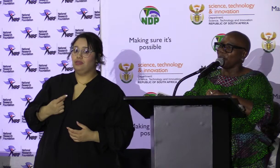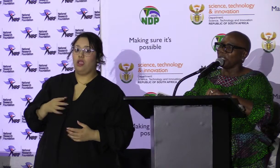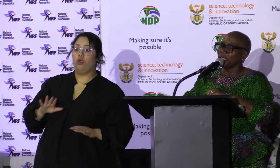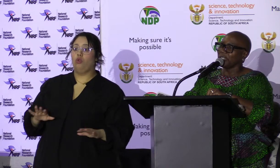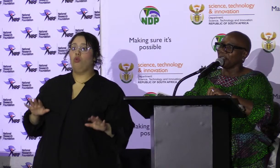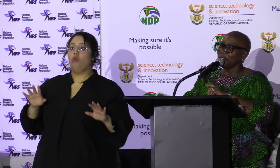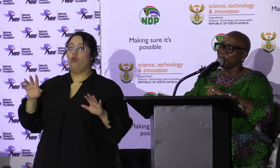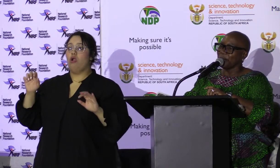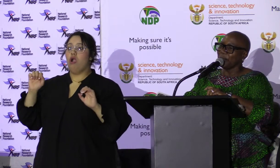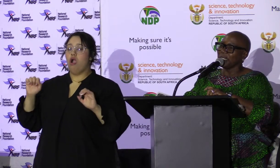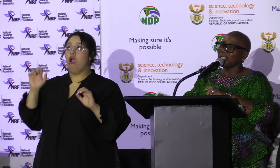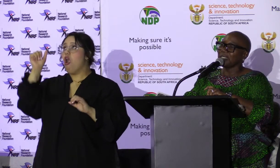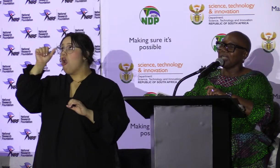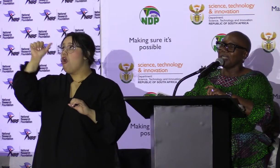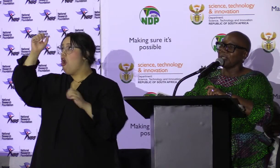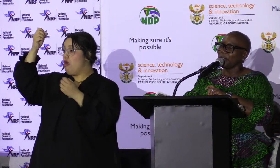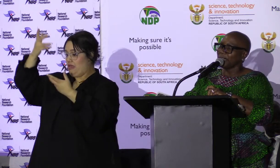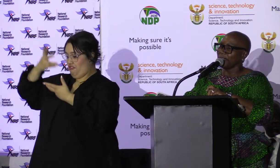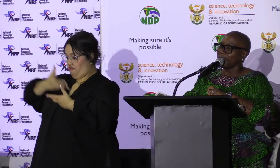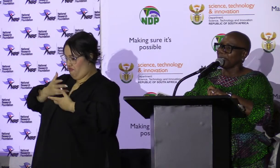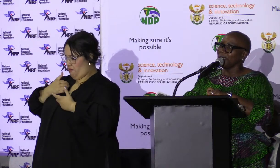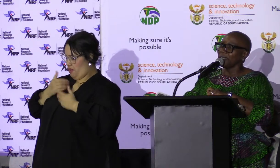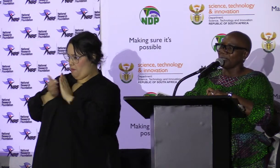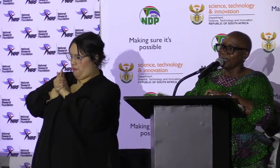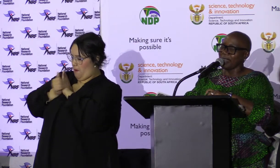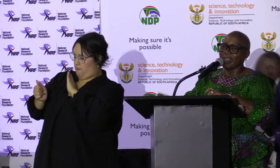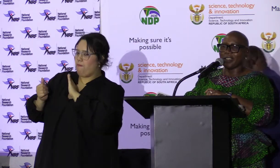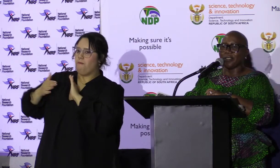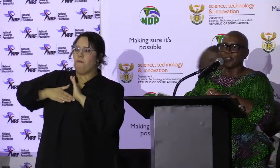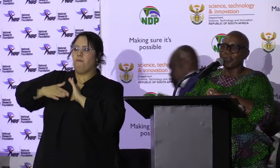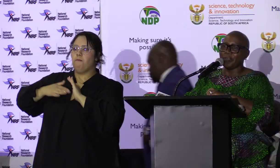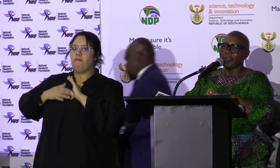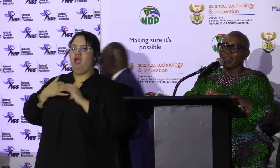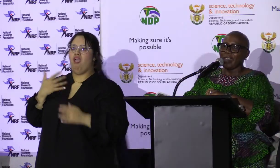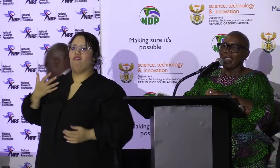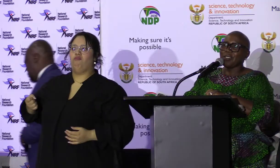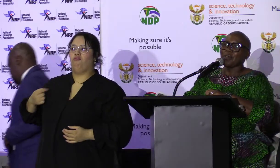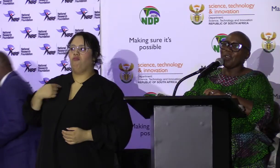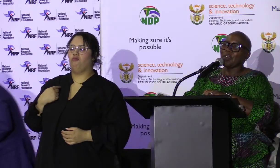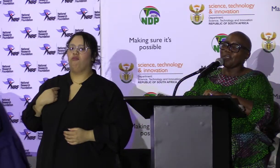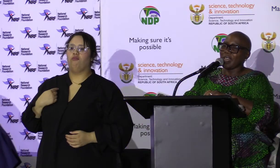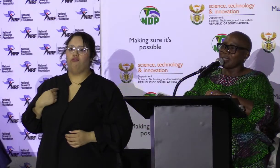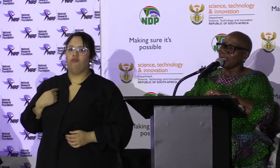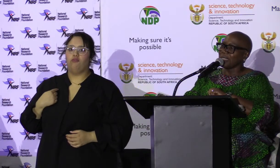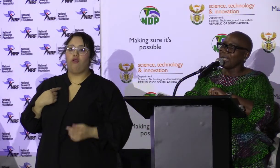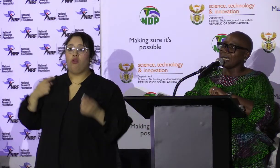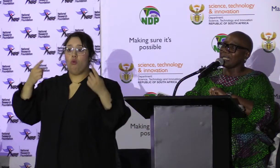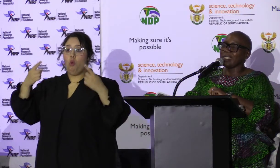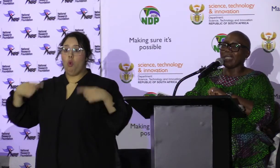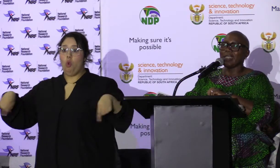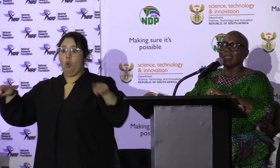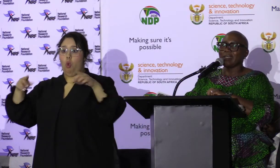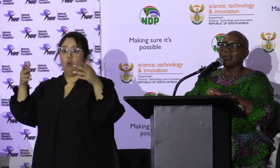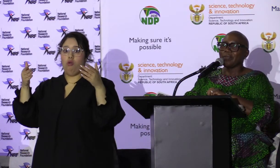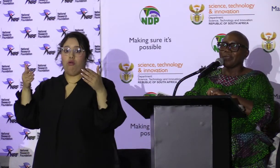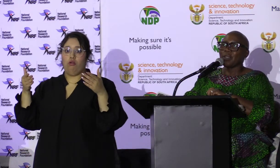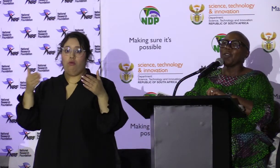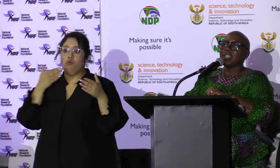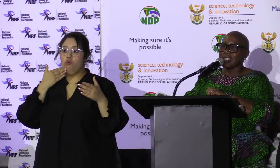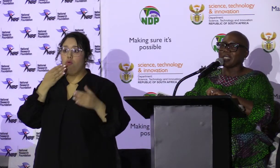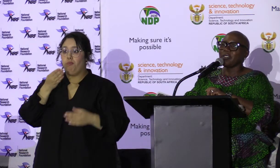is it that God has given me? What is the talent? What are the skills that I have? And all of us seated